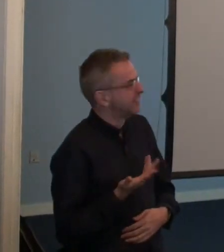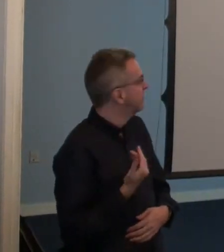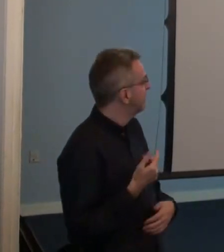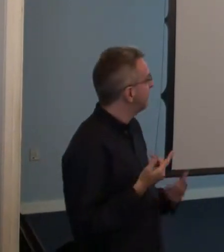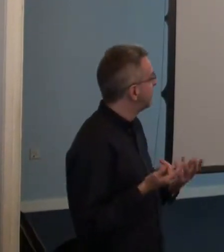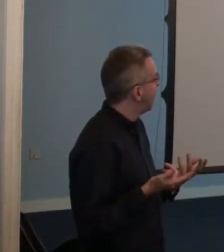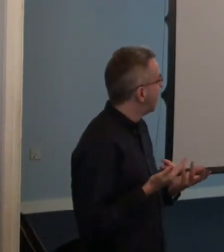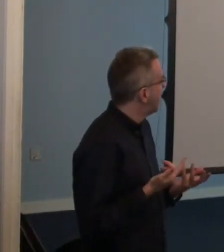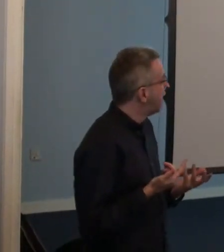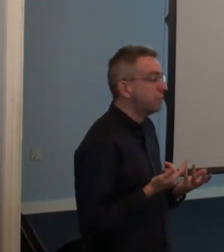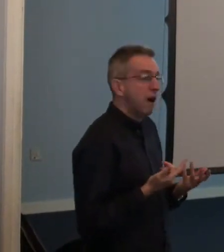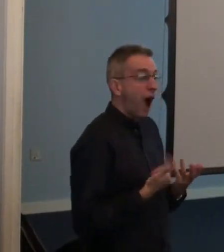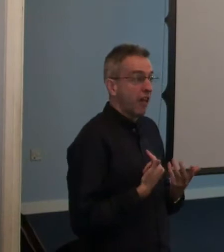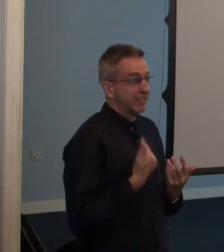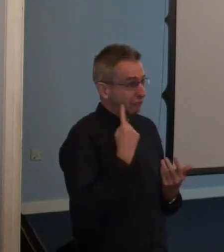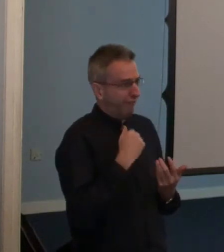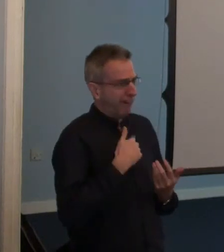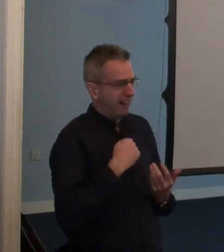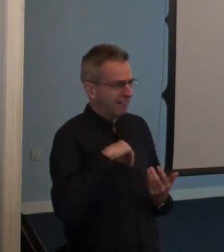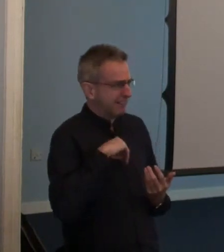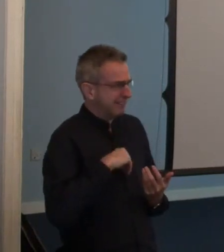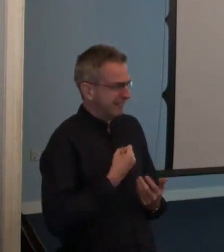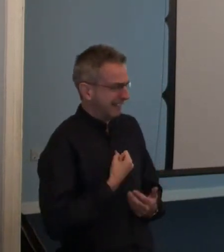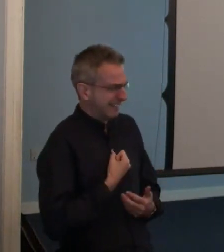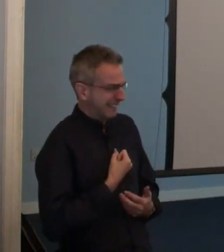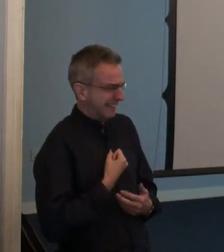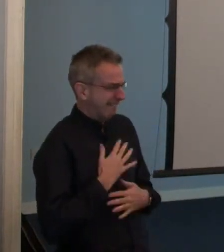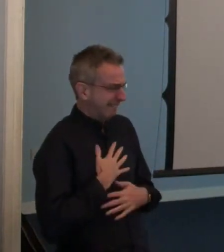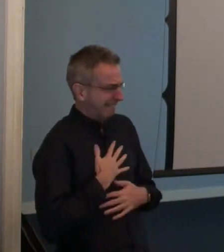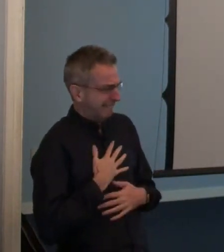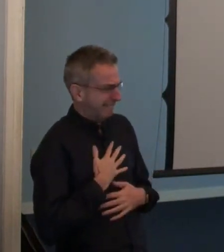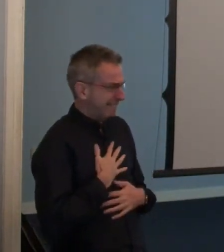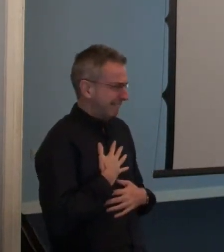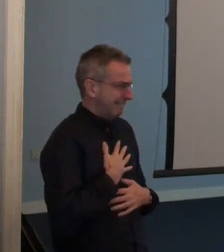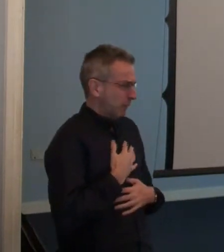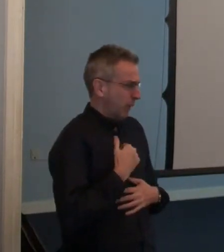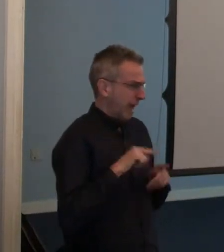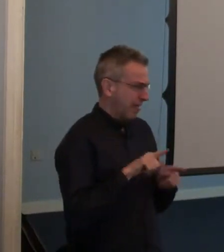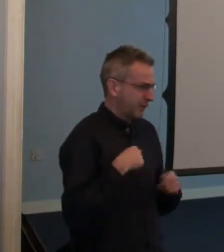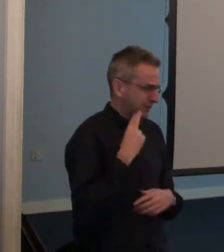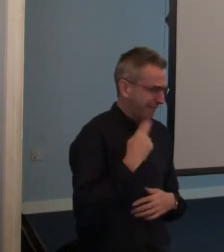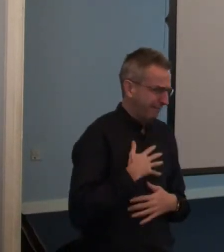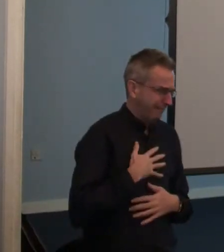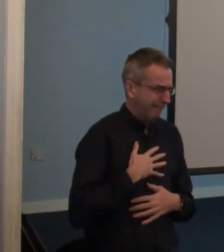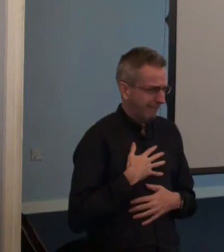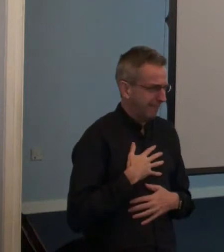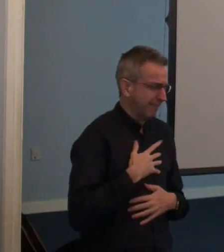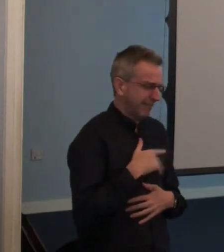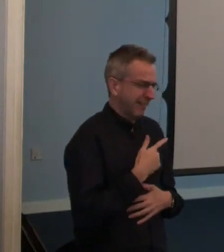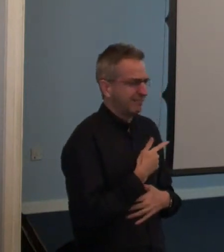didn't understand it. Some people actually felt quite guilty. It made them realise how they've been